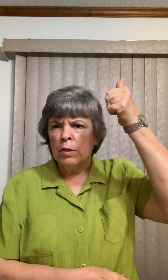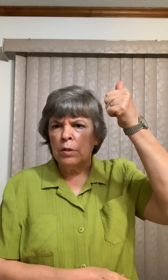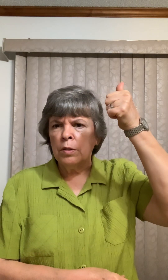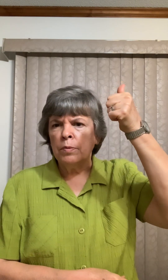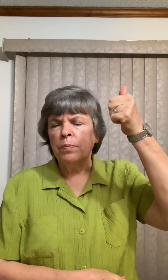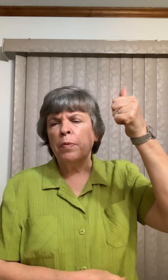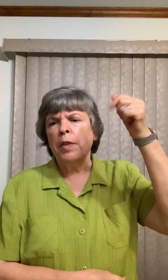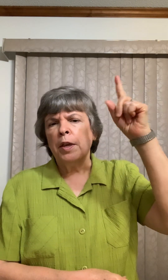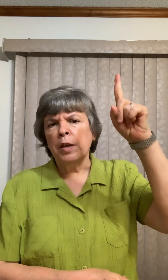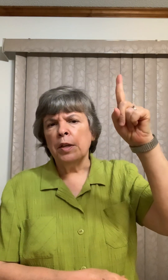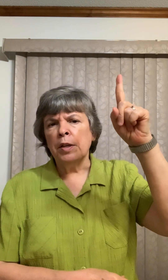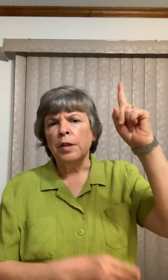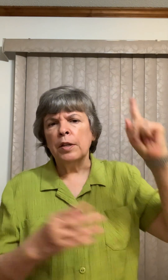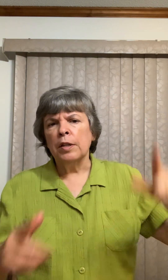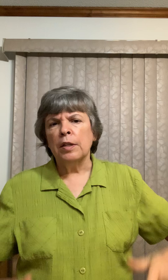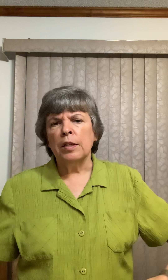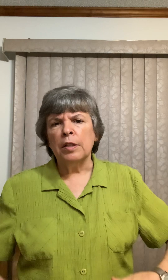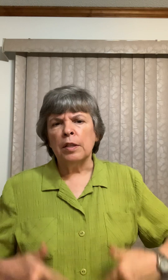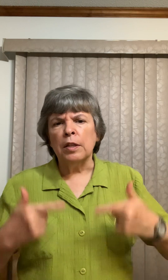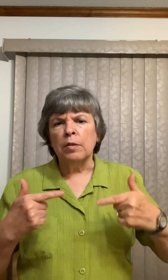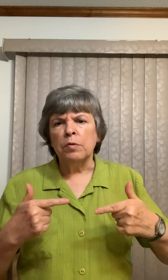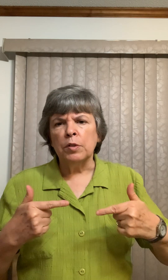Because he lives.